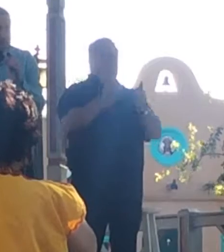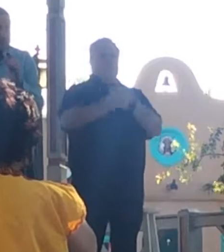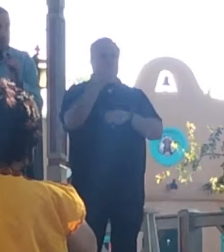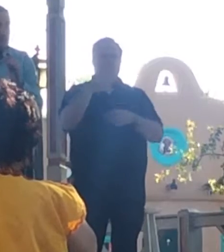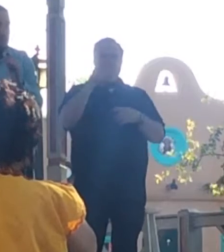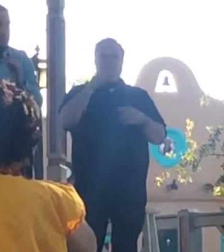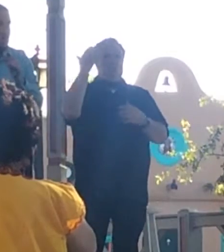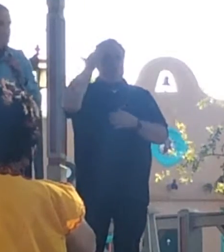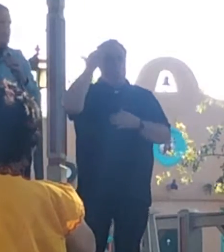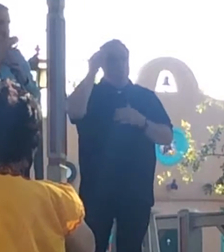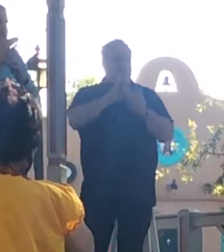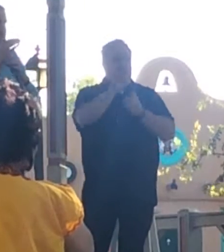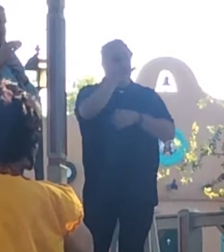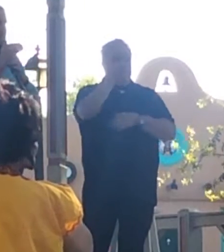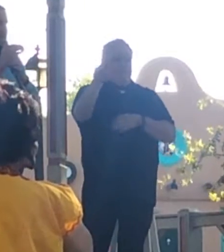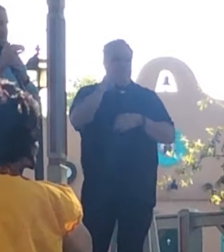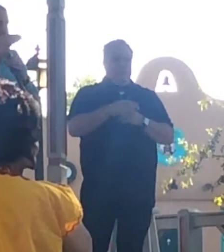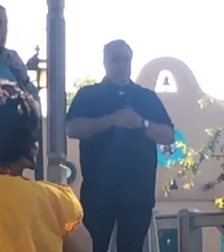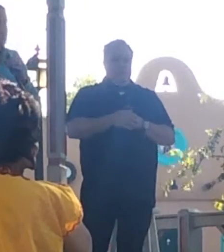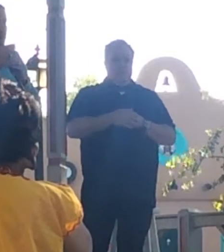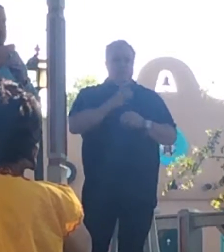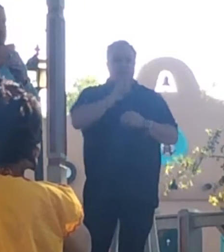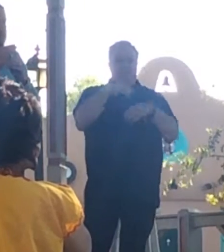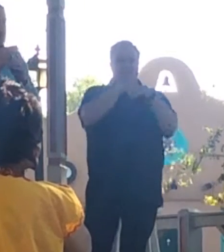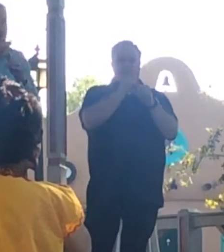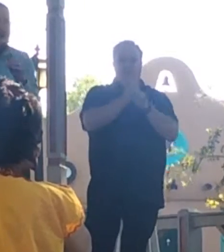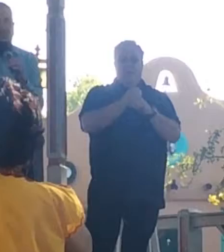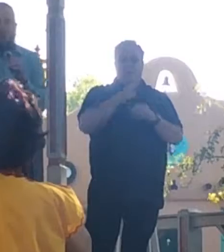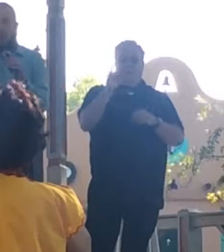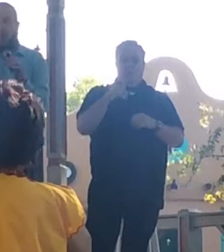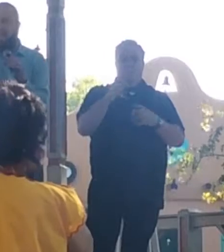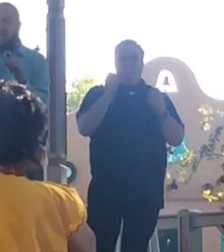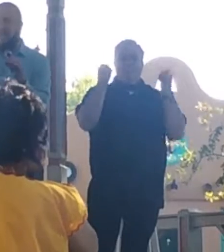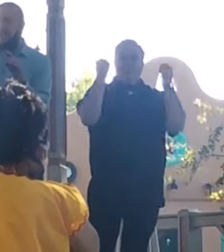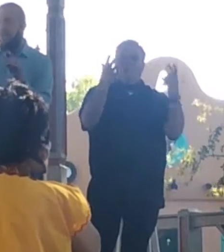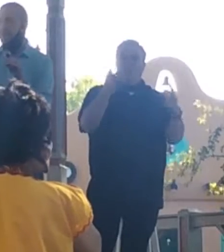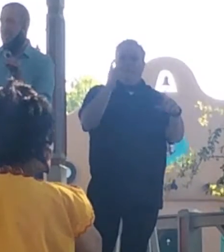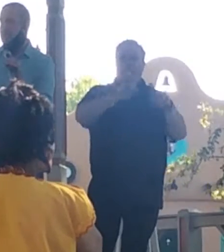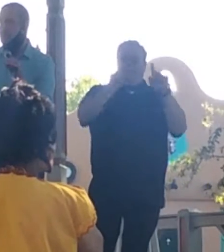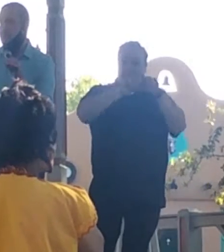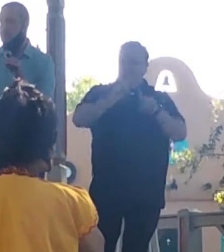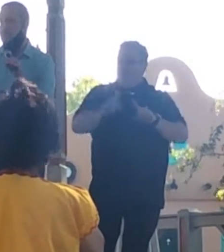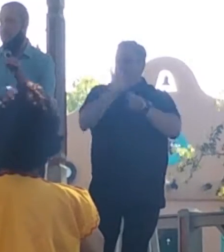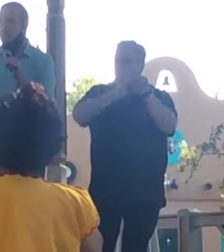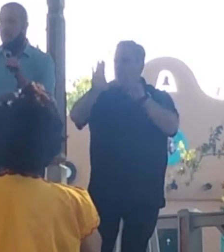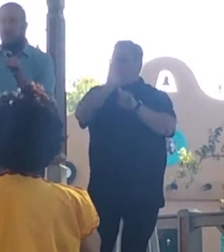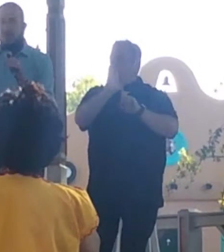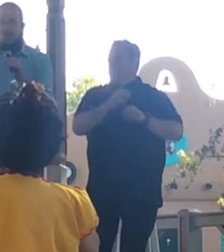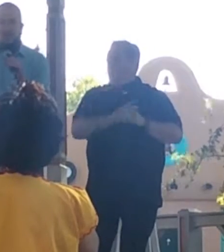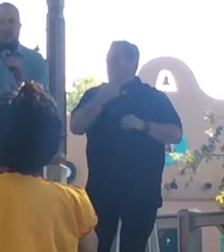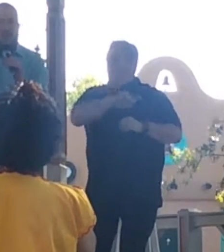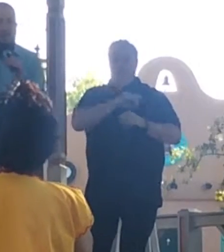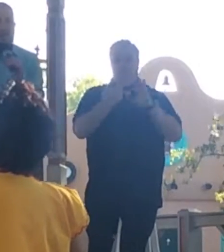Everybody needs to know that Las Vegas is created by so many different cultures.